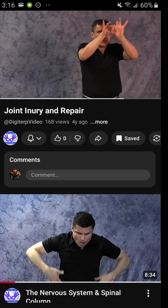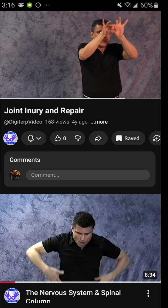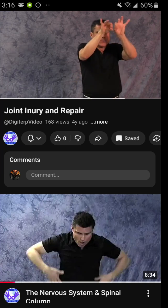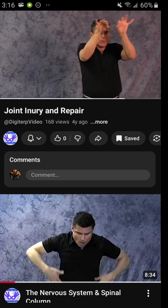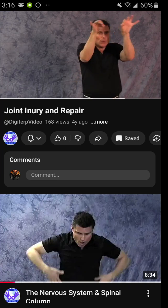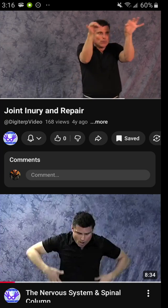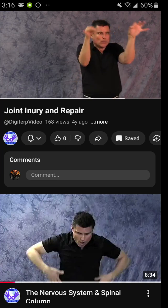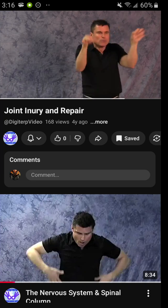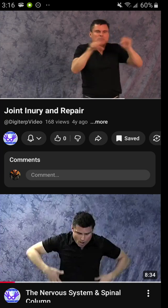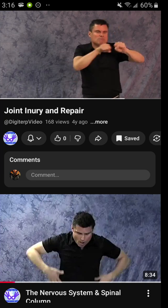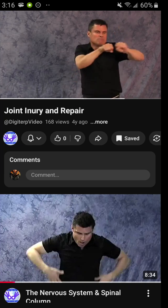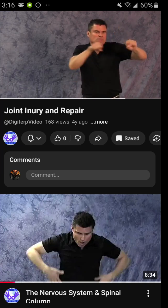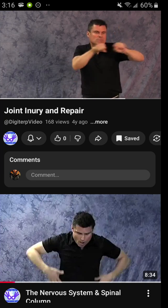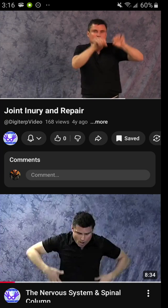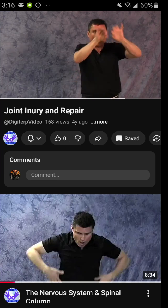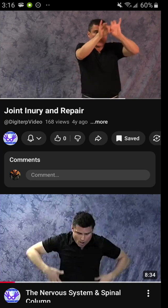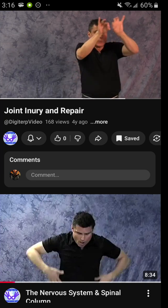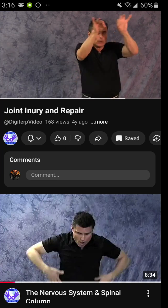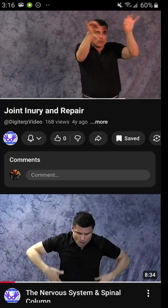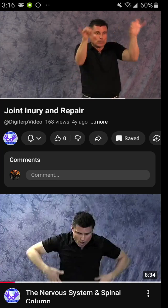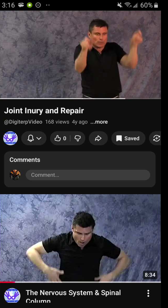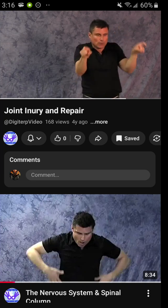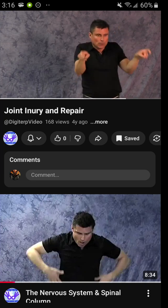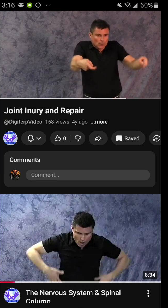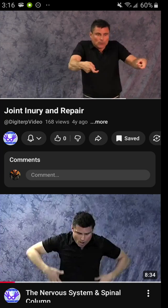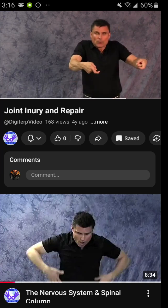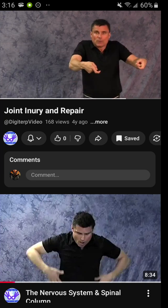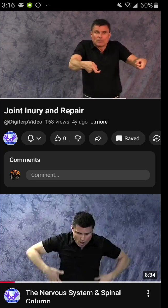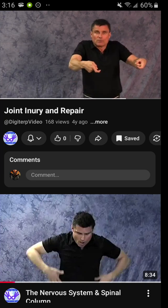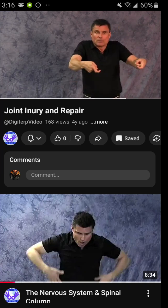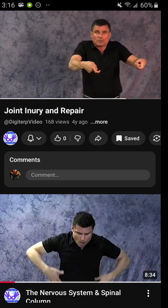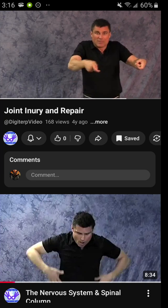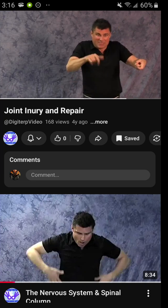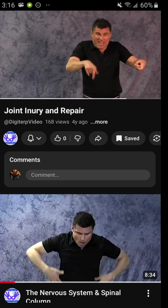your friend who is